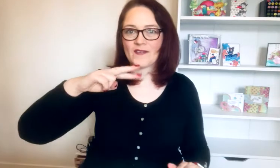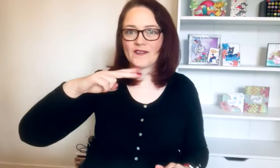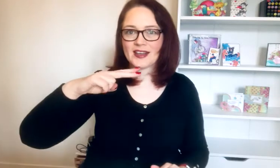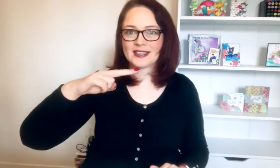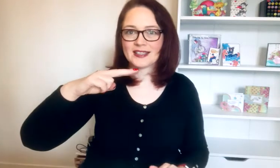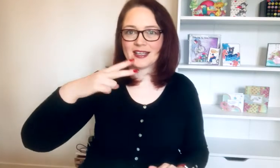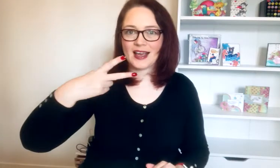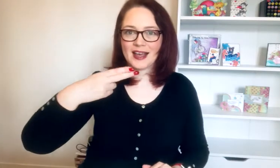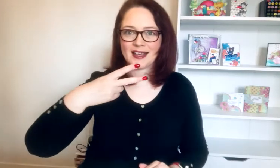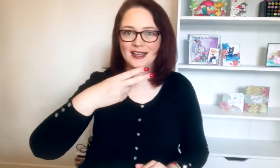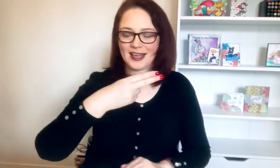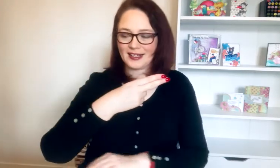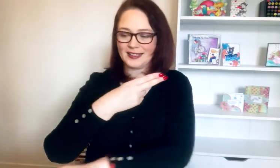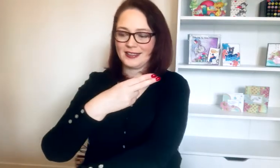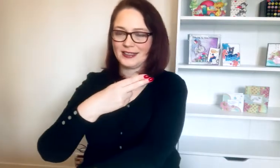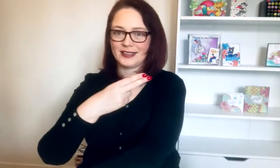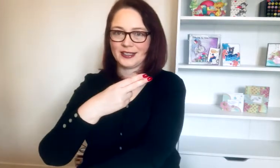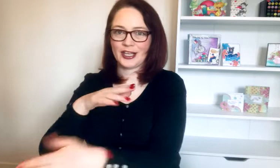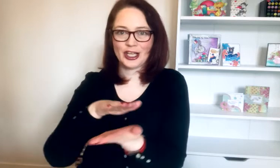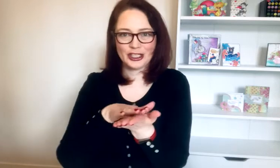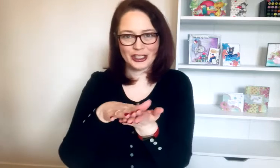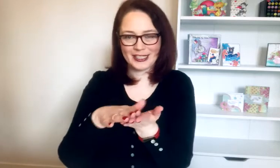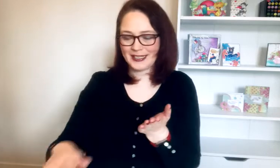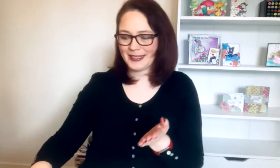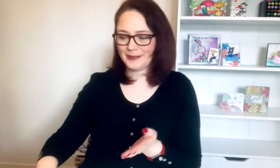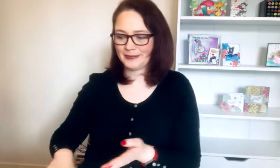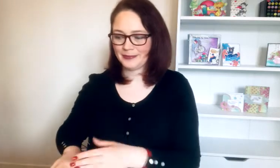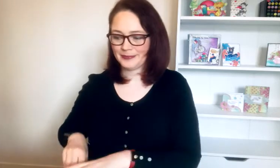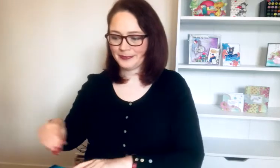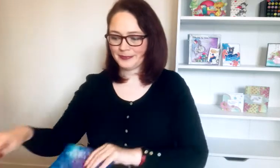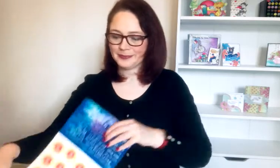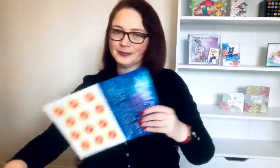And we're also going to need a fussy cut sheet as well, and I'll show you that too.